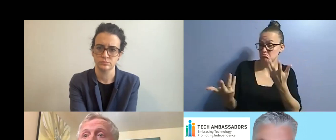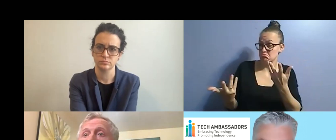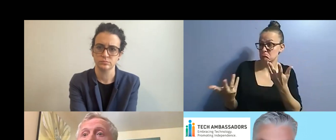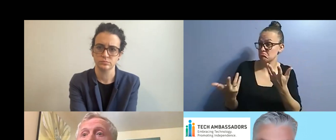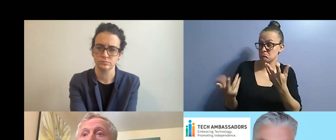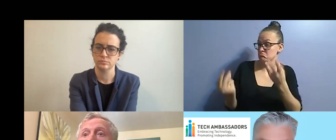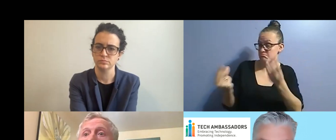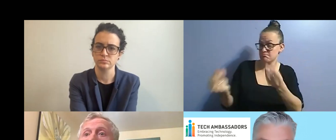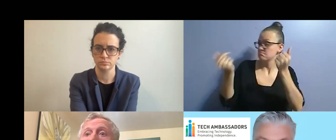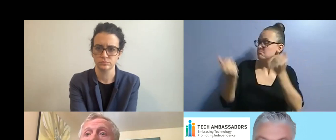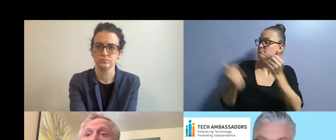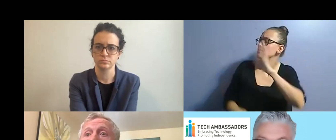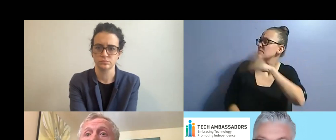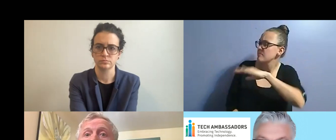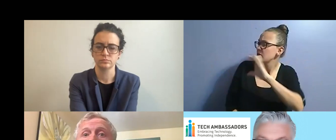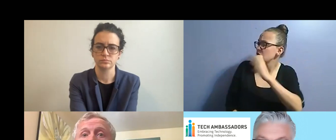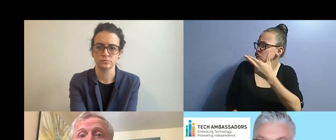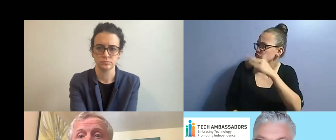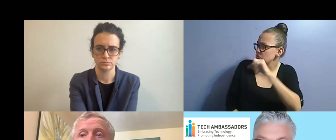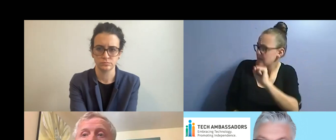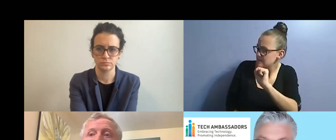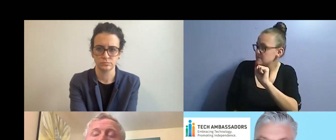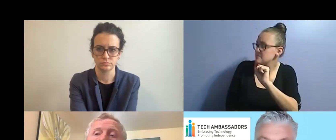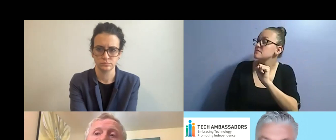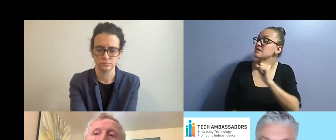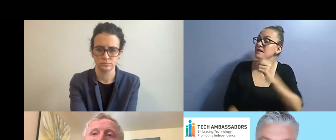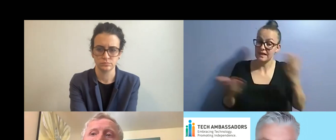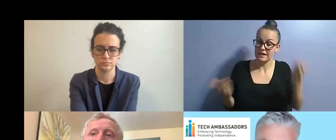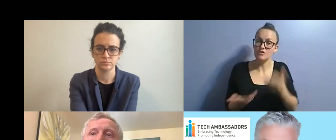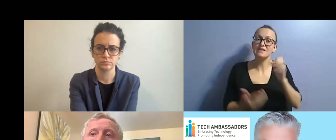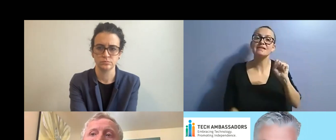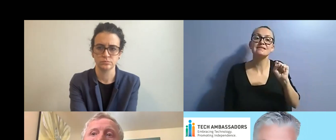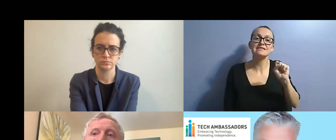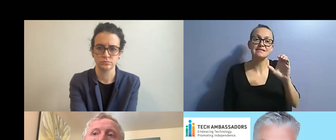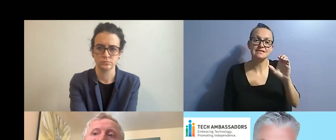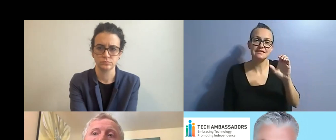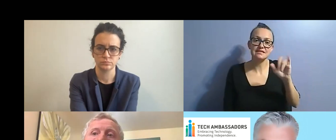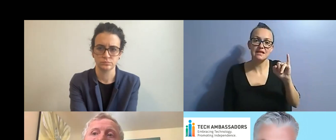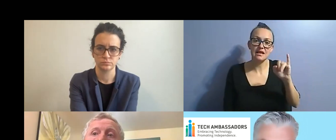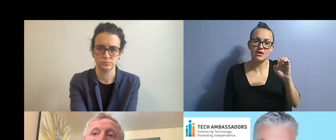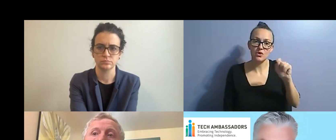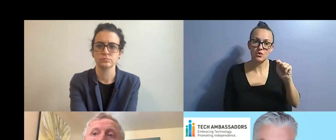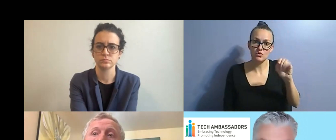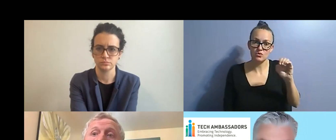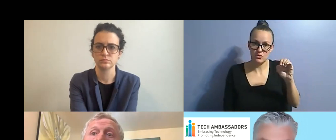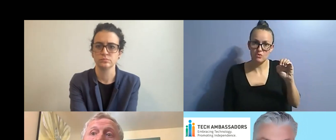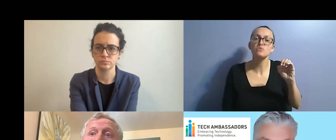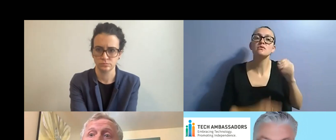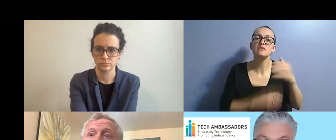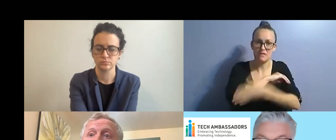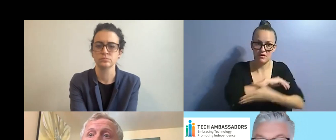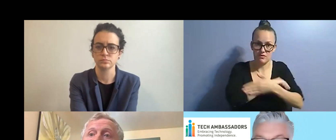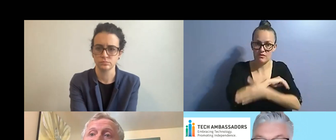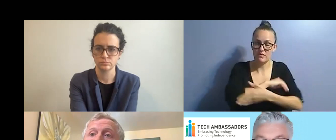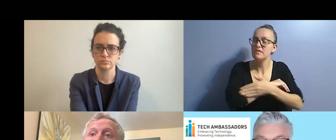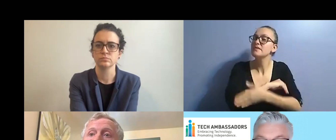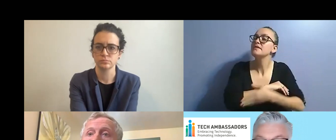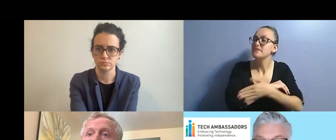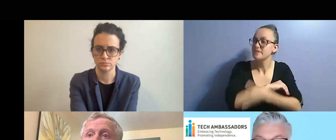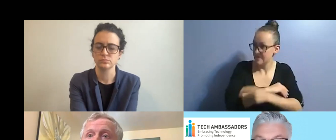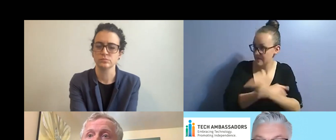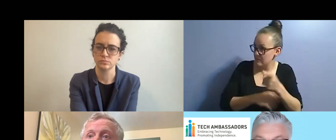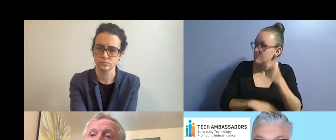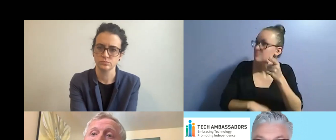said, hey, Chris, here in Scioto County, he said, you know, hey, let's try this out,